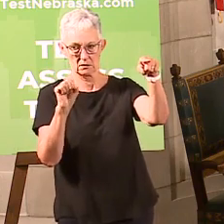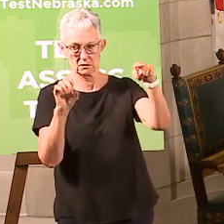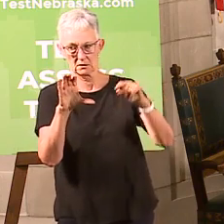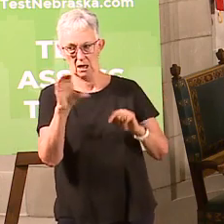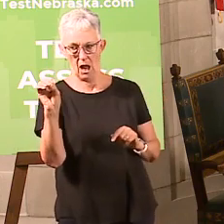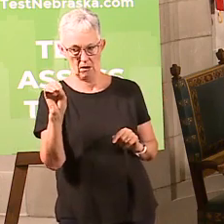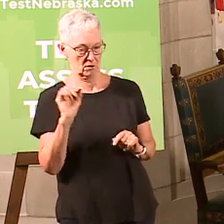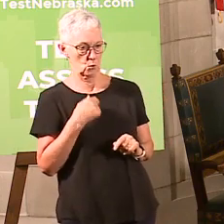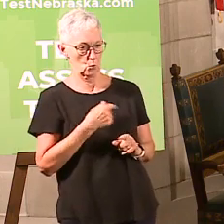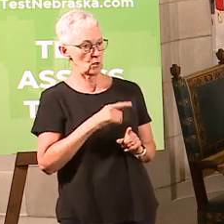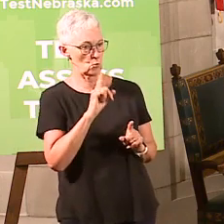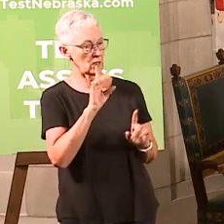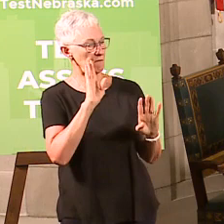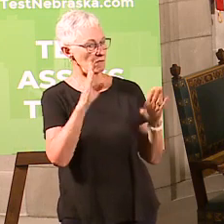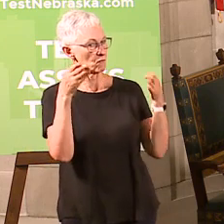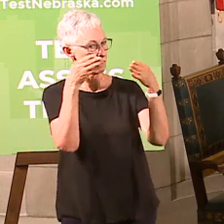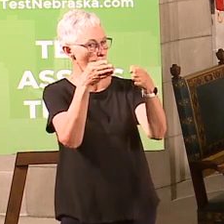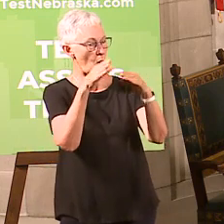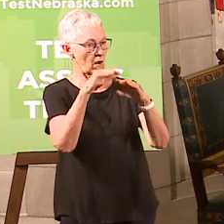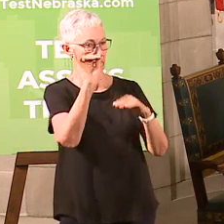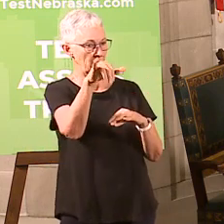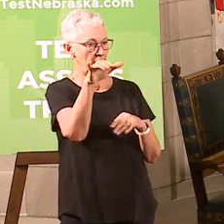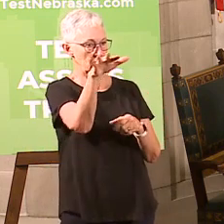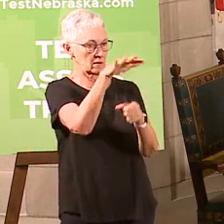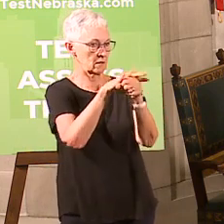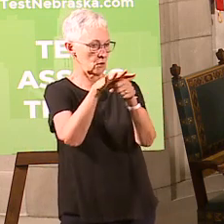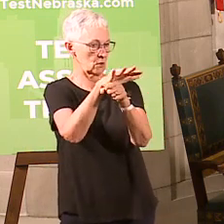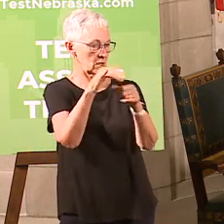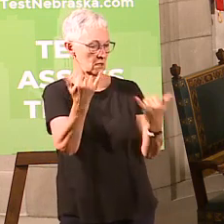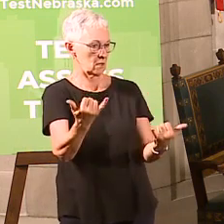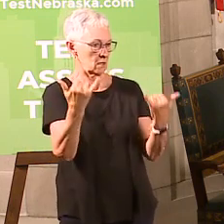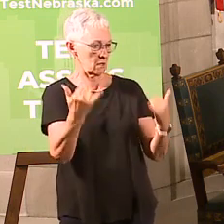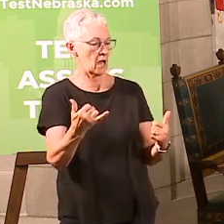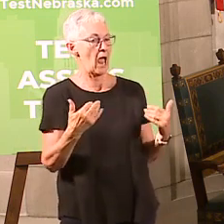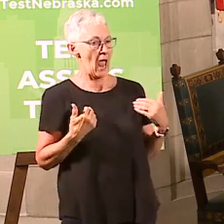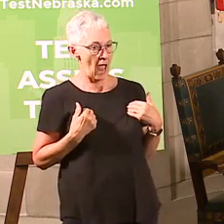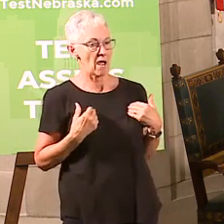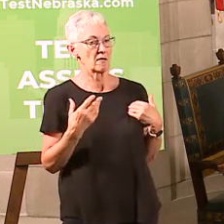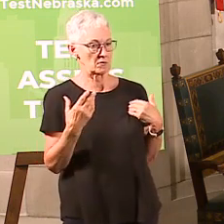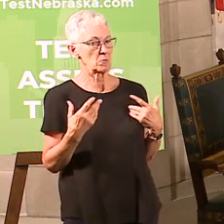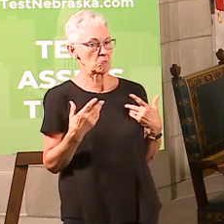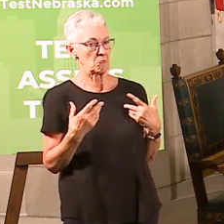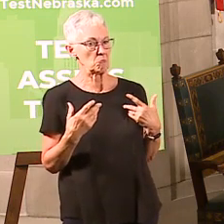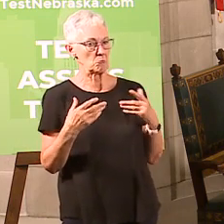main focus is right now. We've had also very, very stable